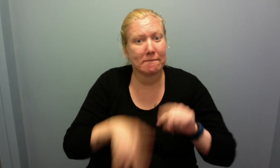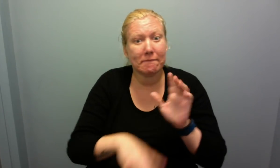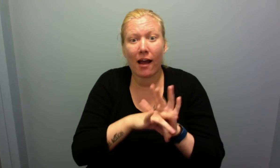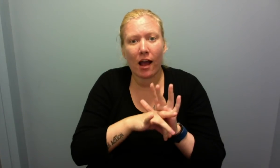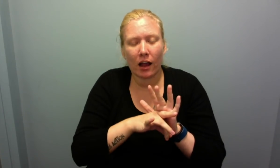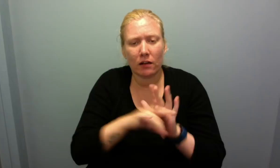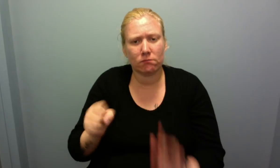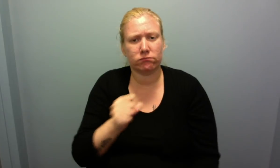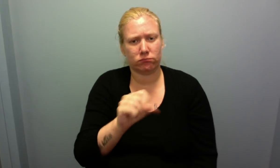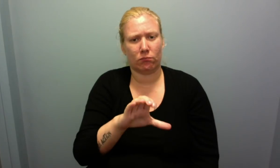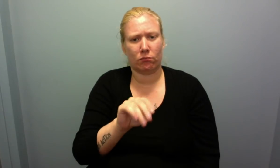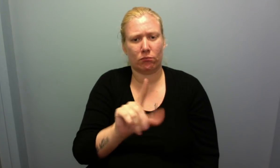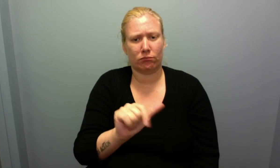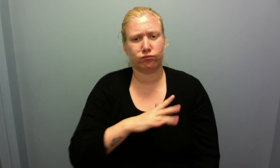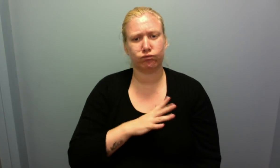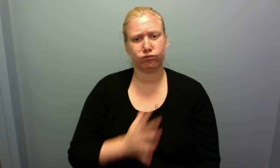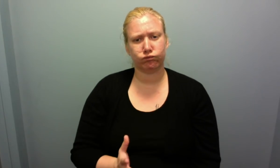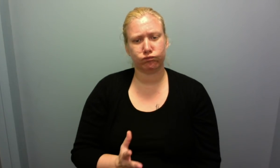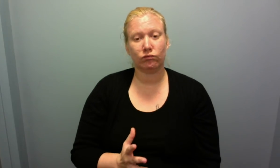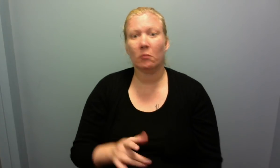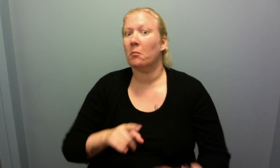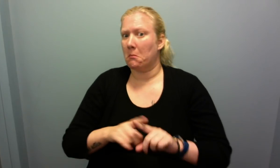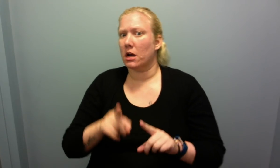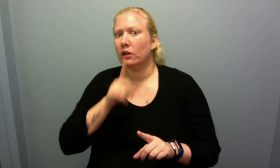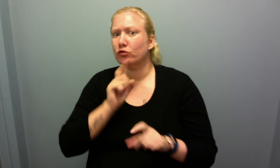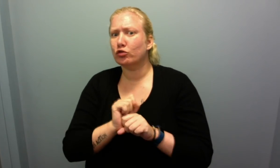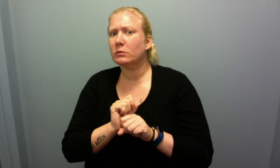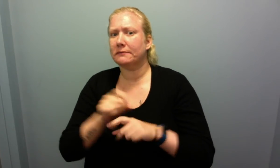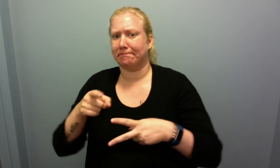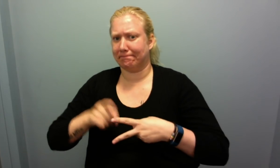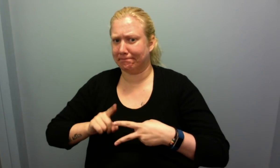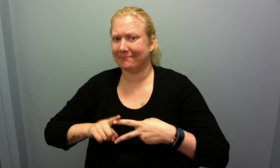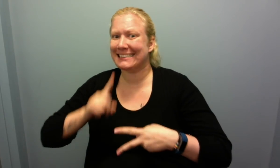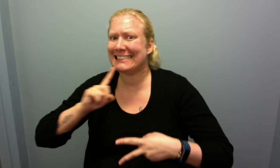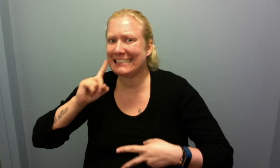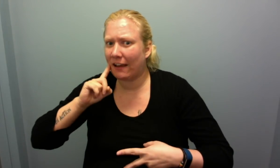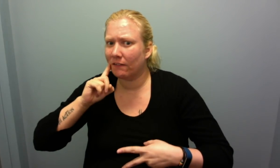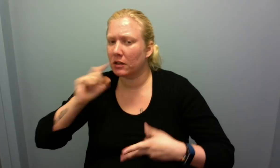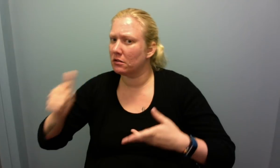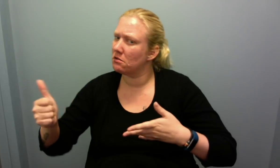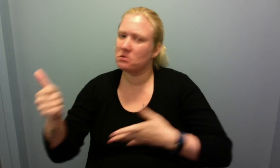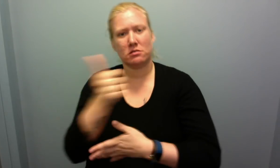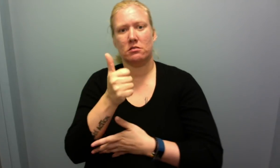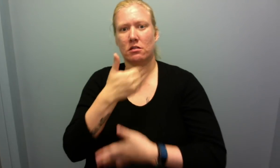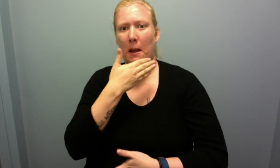perspective. And so if you really can't find a CODA, or excuse me, if you really can't find a deaf